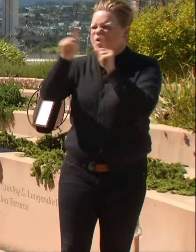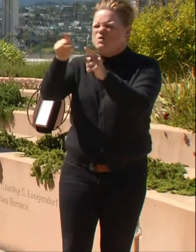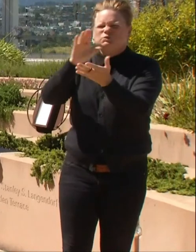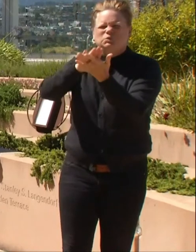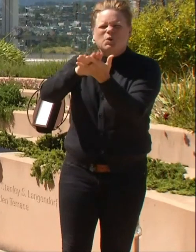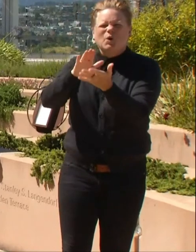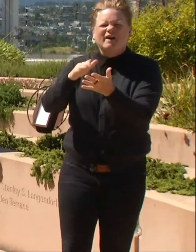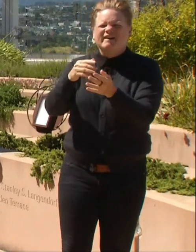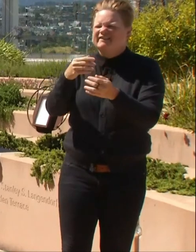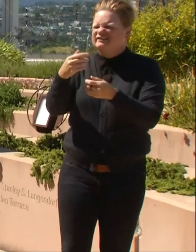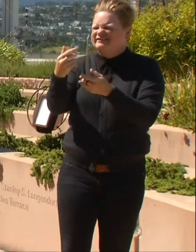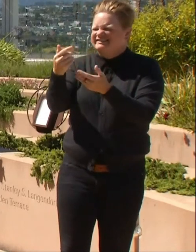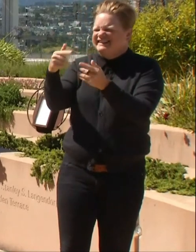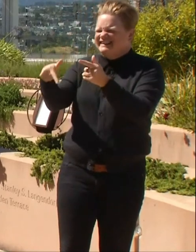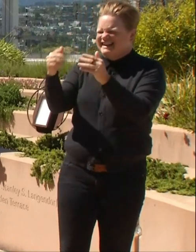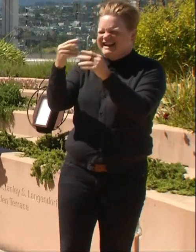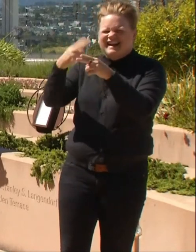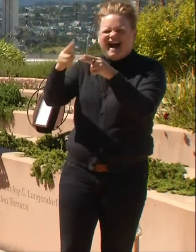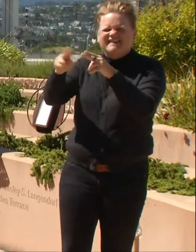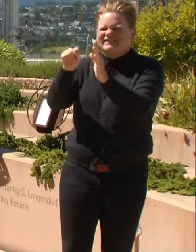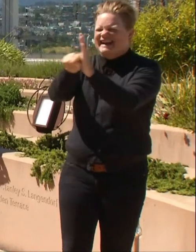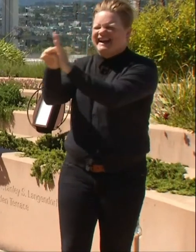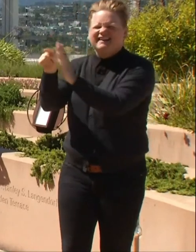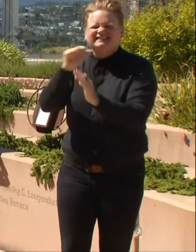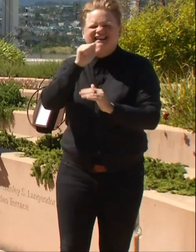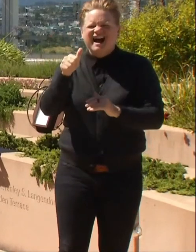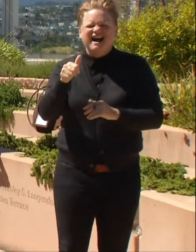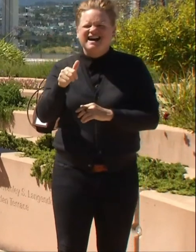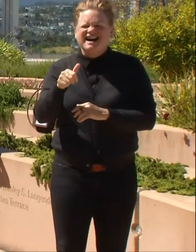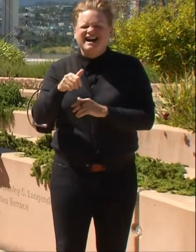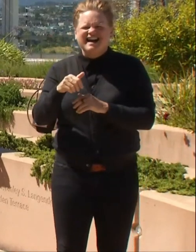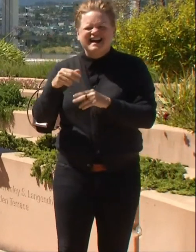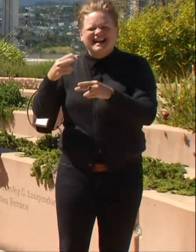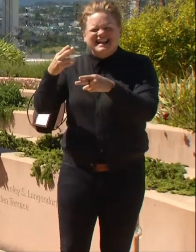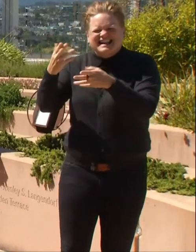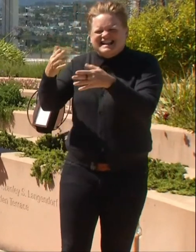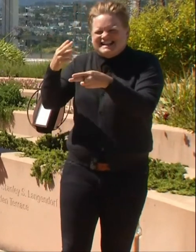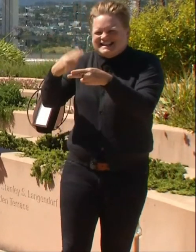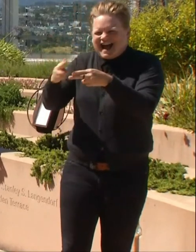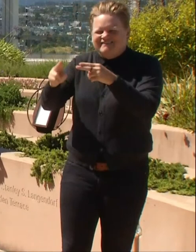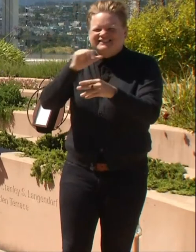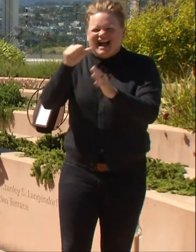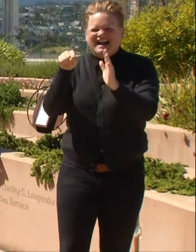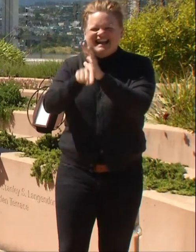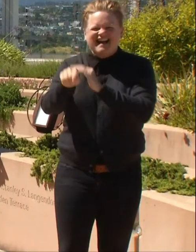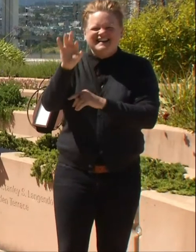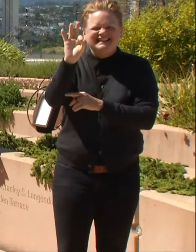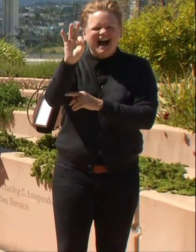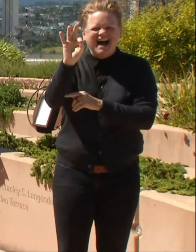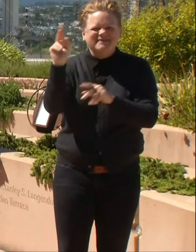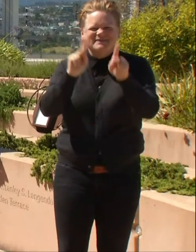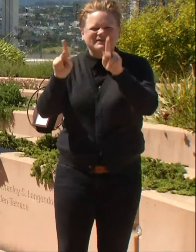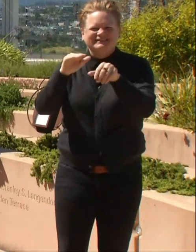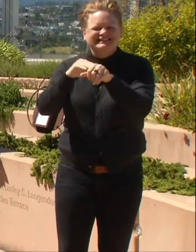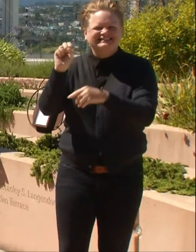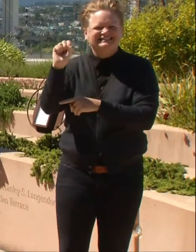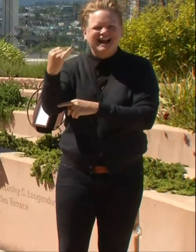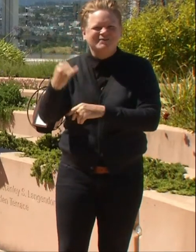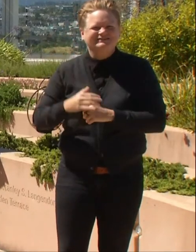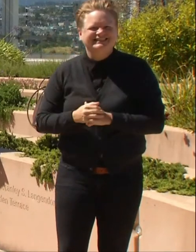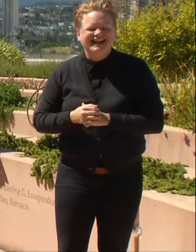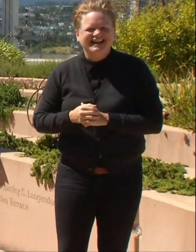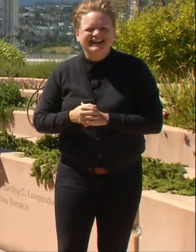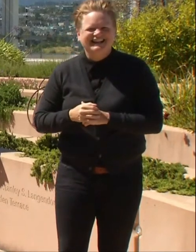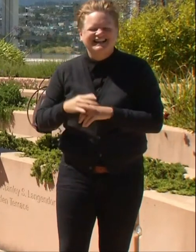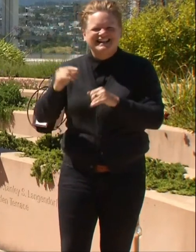wasn't a pocket knife that took 9 precious lives in San Jose at the VTA. Pocket knives don't kill